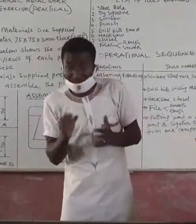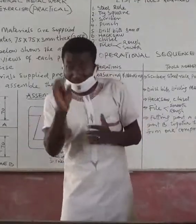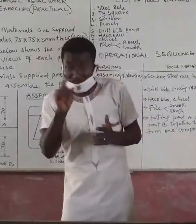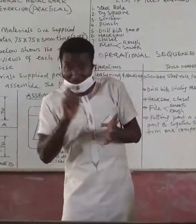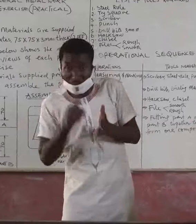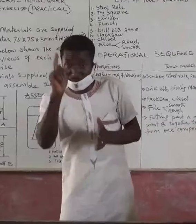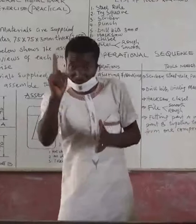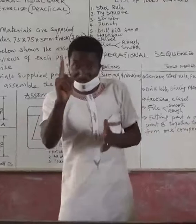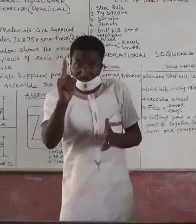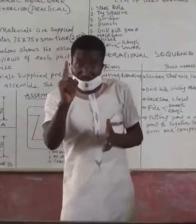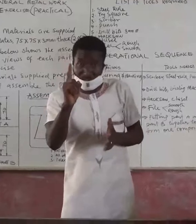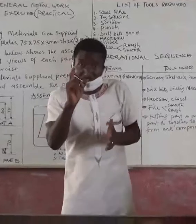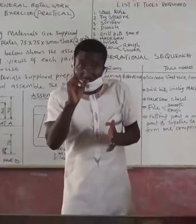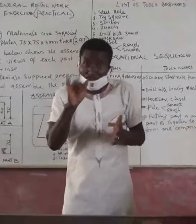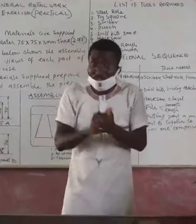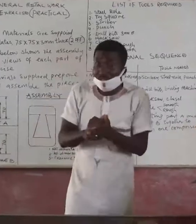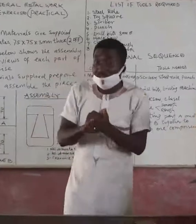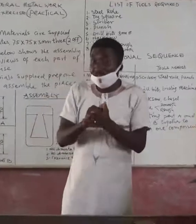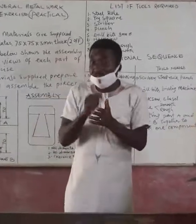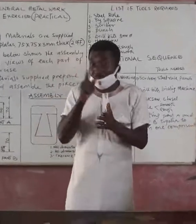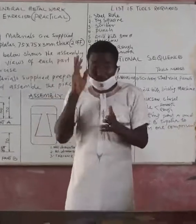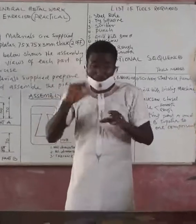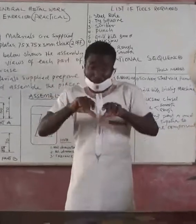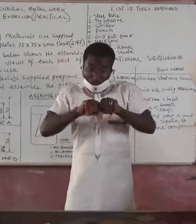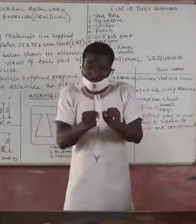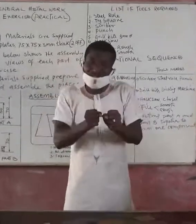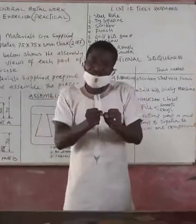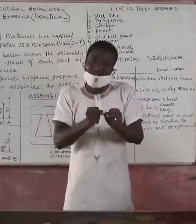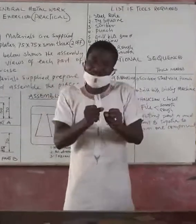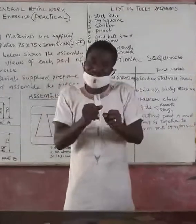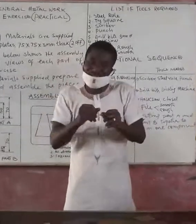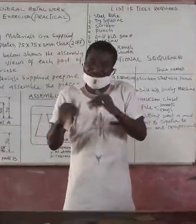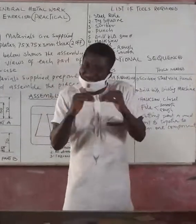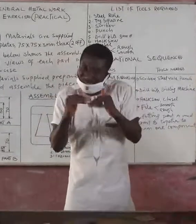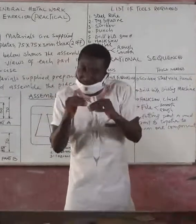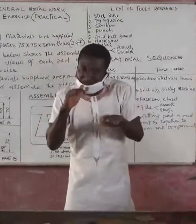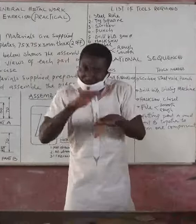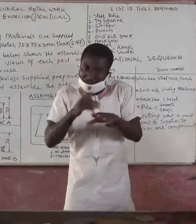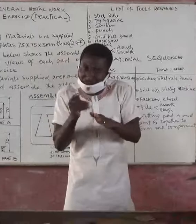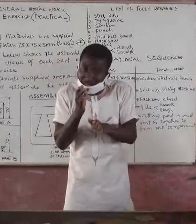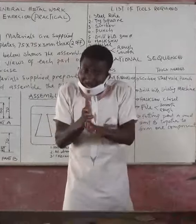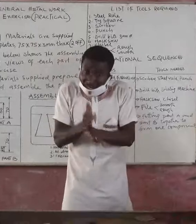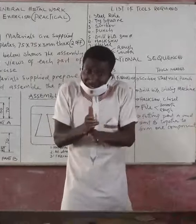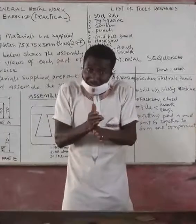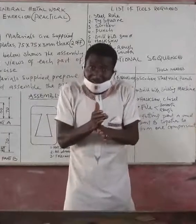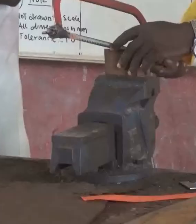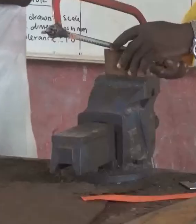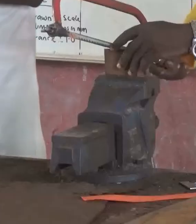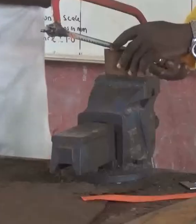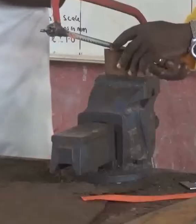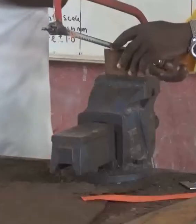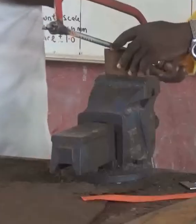0.1, so that we will not cut exactly on the line. Now I'll start with the female.